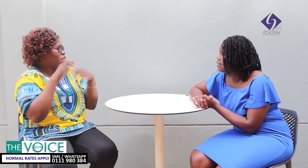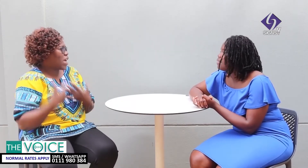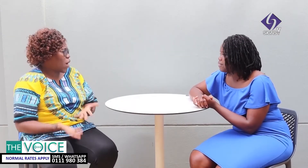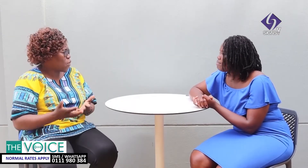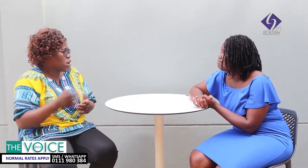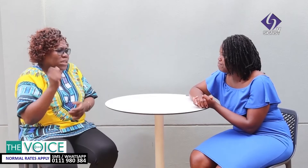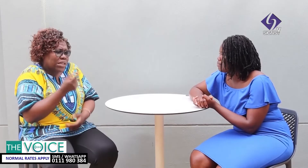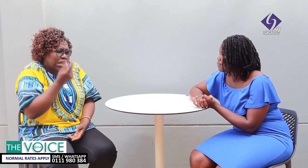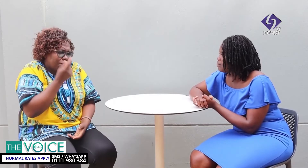everything